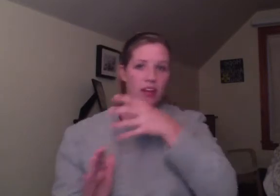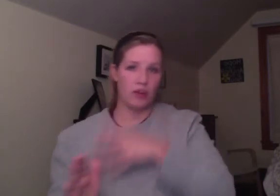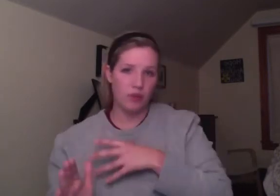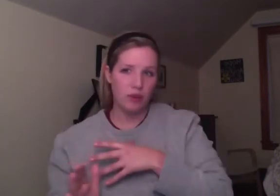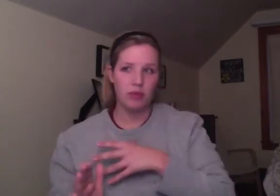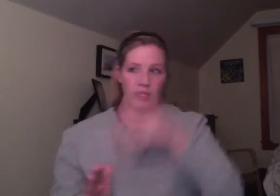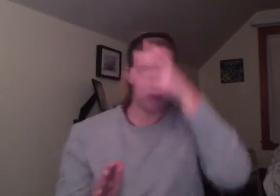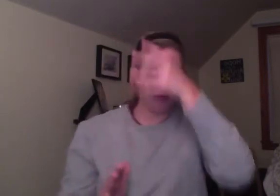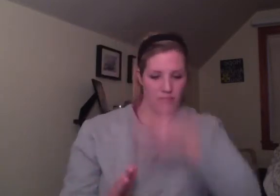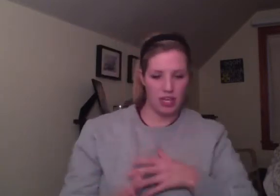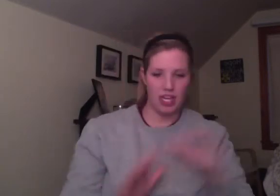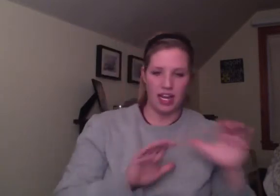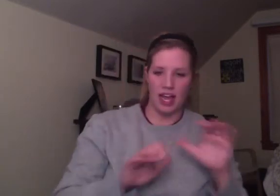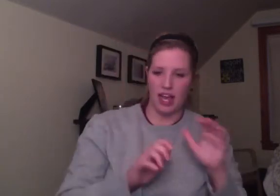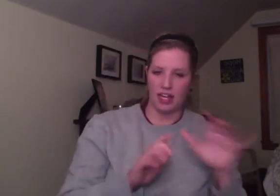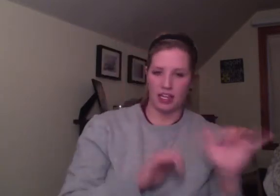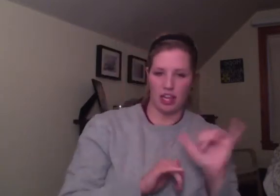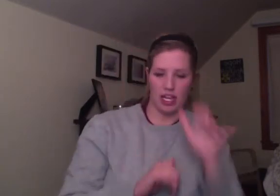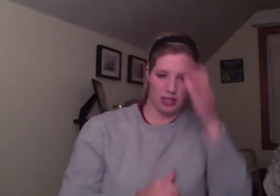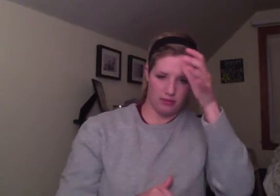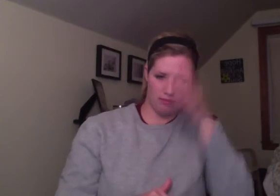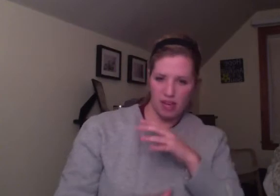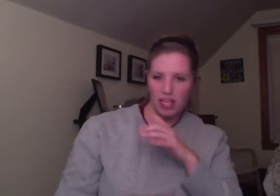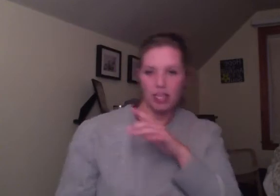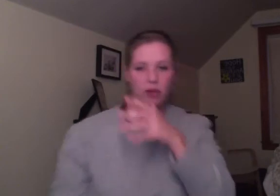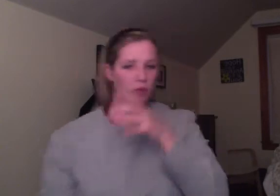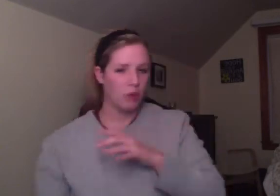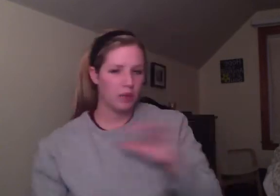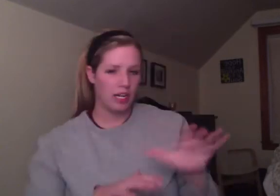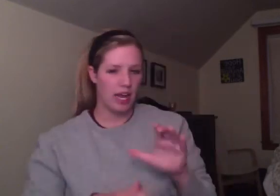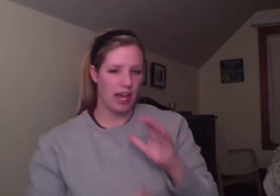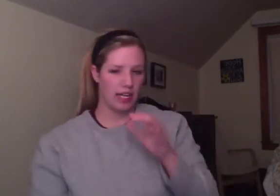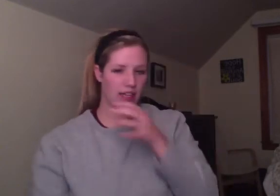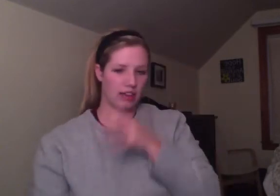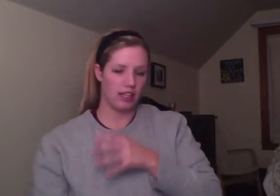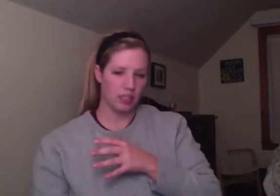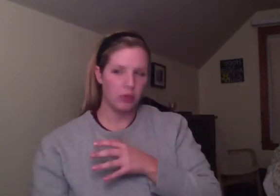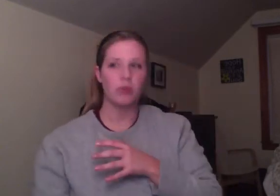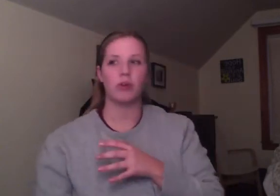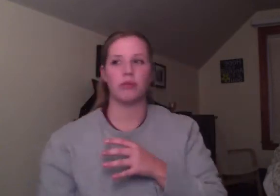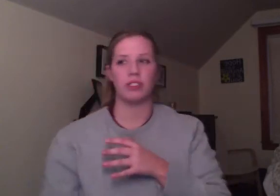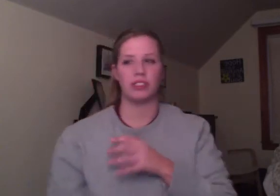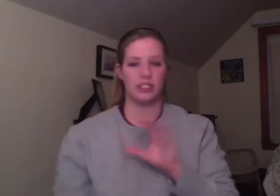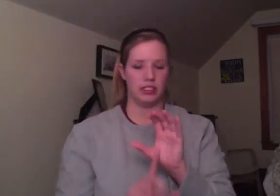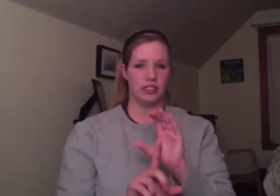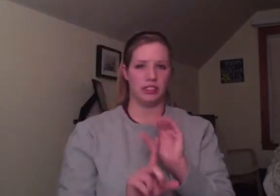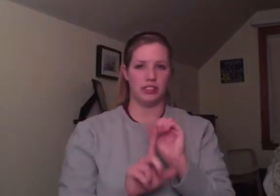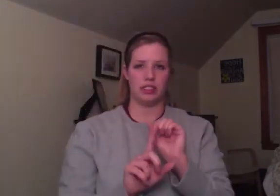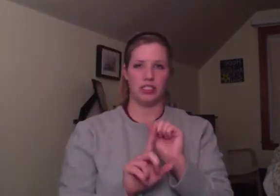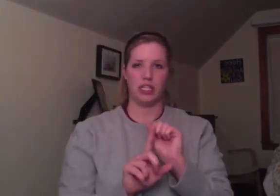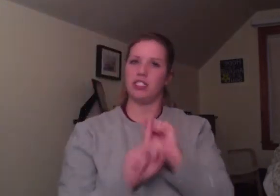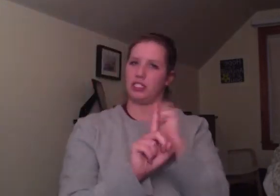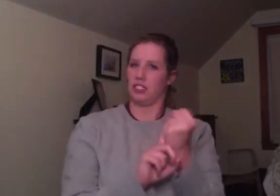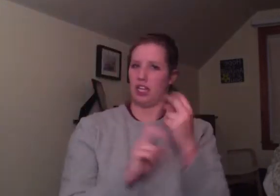like a man, and a woman is supposed to act like a woman, you know, in society's view. And sexual orientation